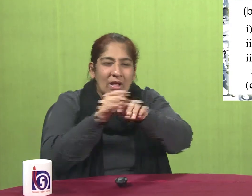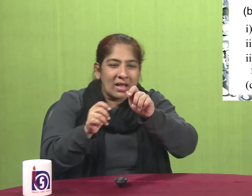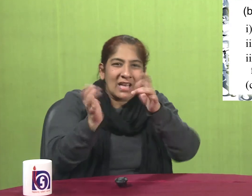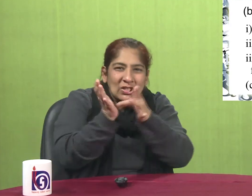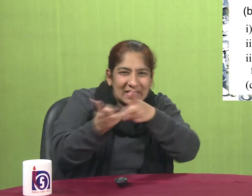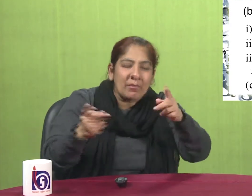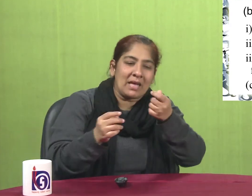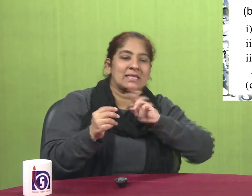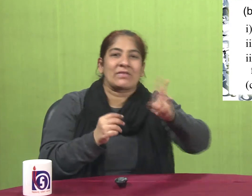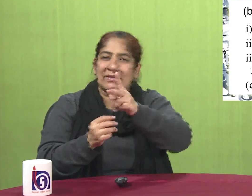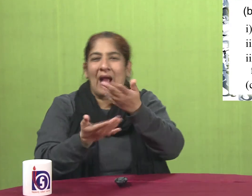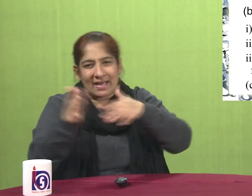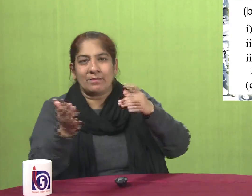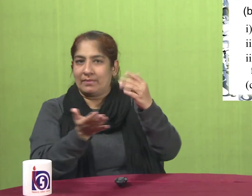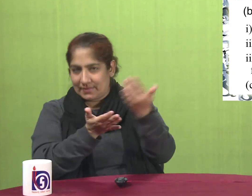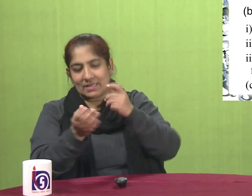remittance service.